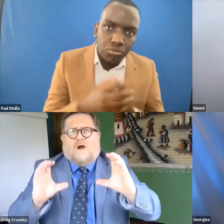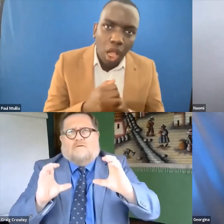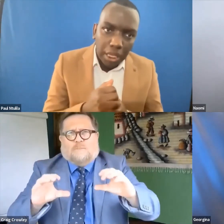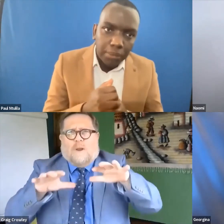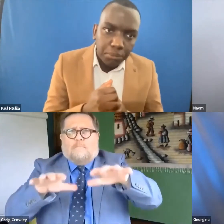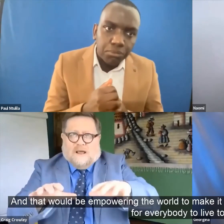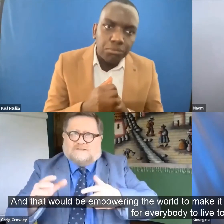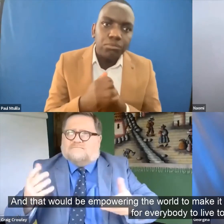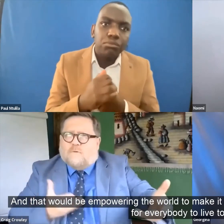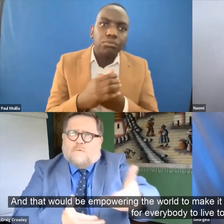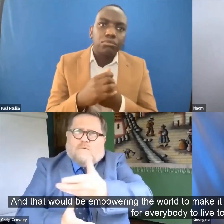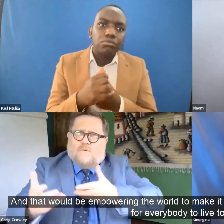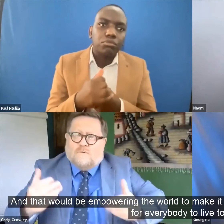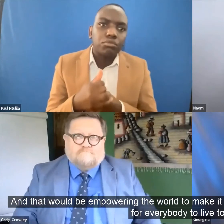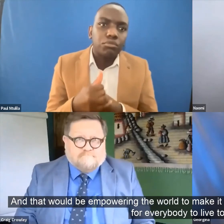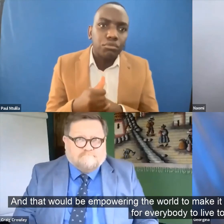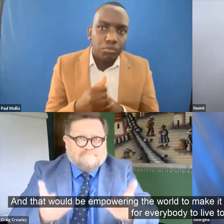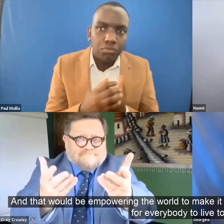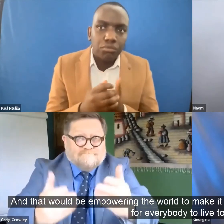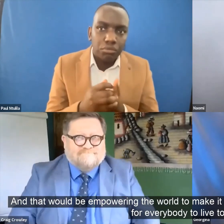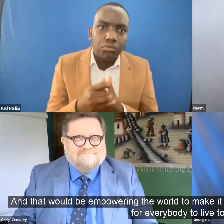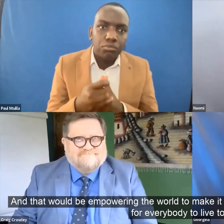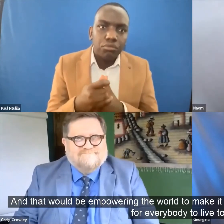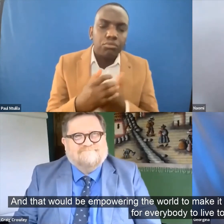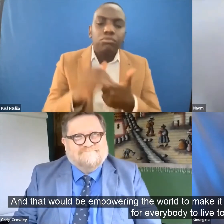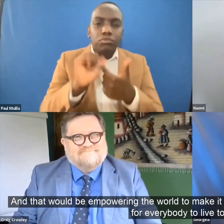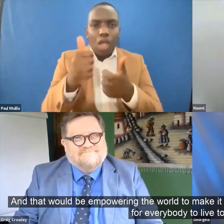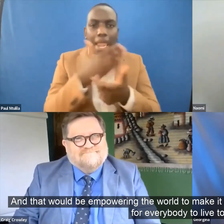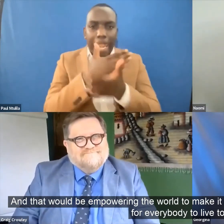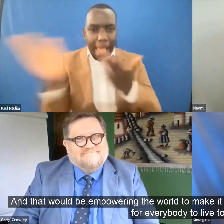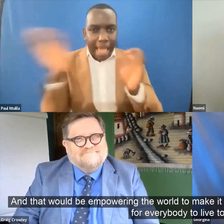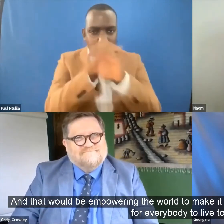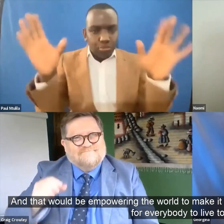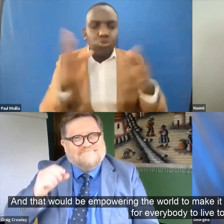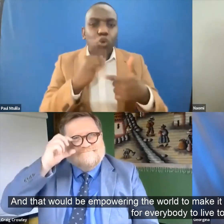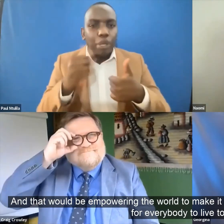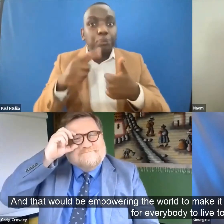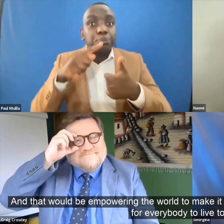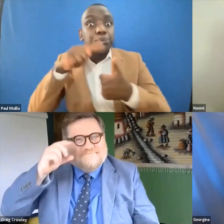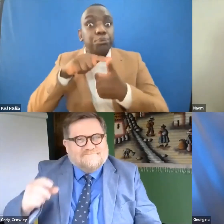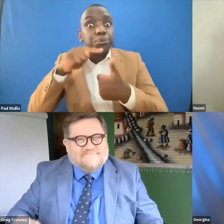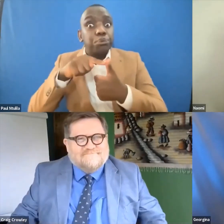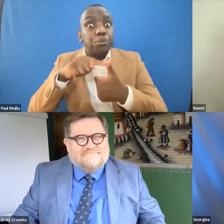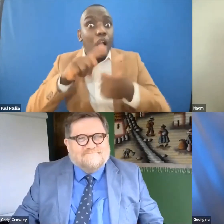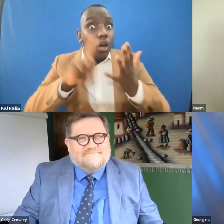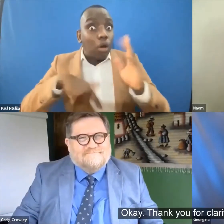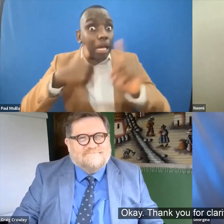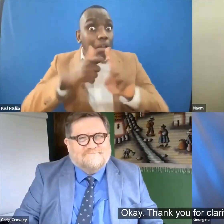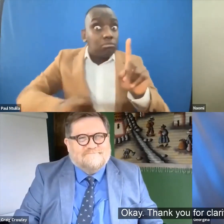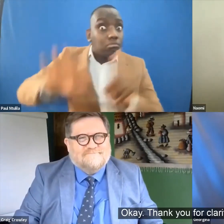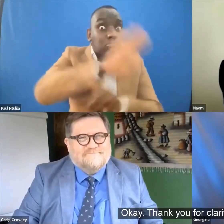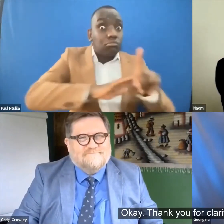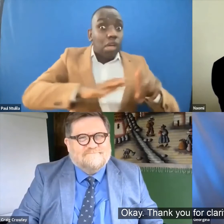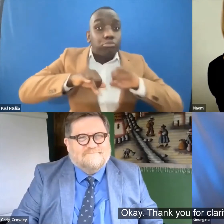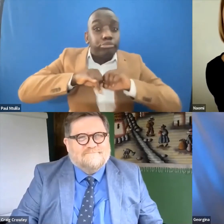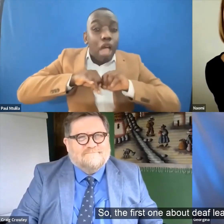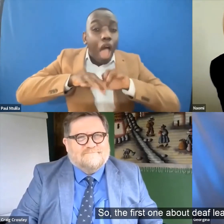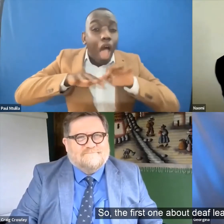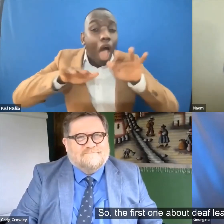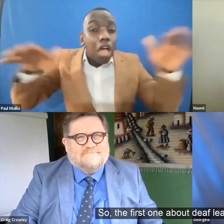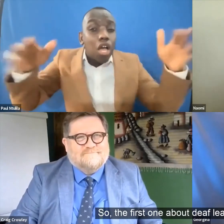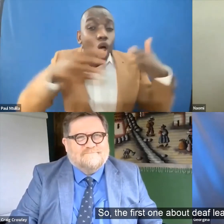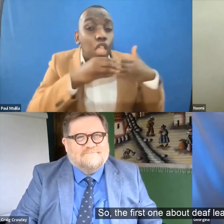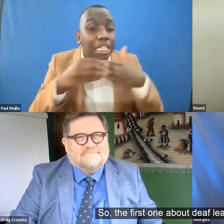be empowering the world to make it more comfortable and a better place for everybody to live together. Okay, thank you for clarifying that. So the first